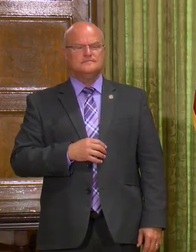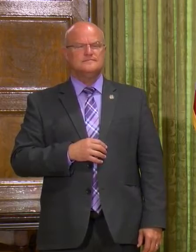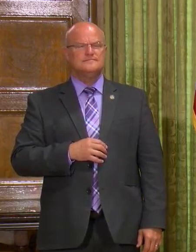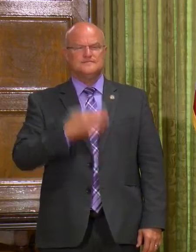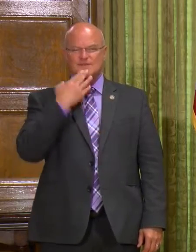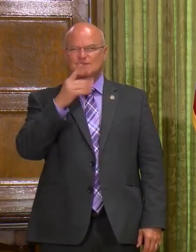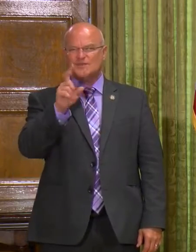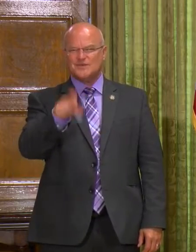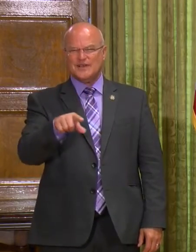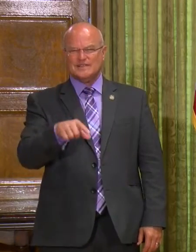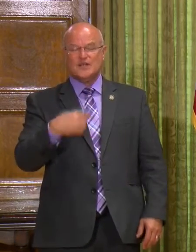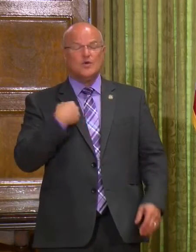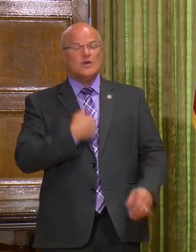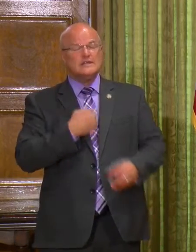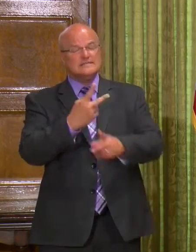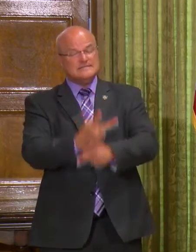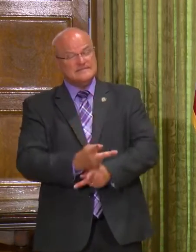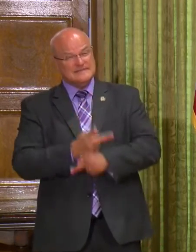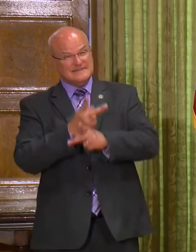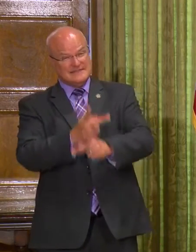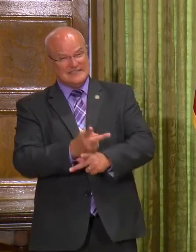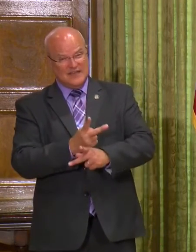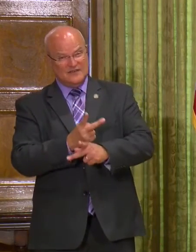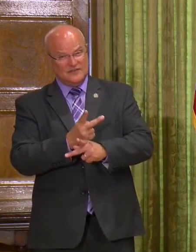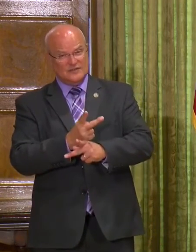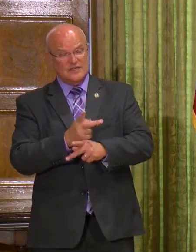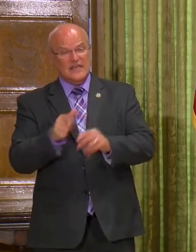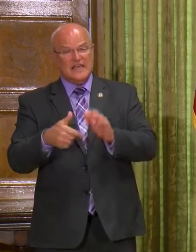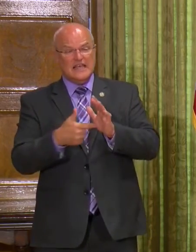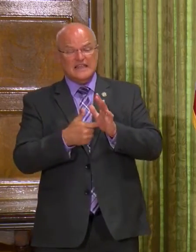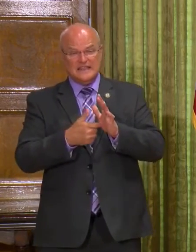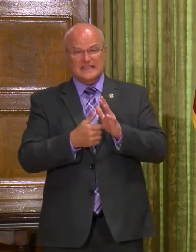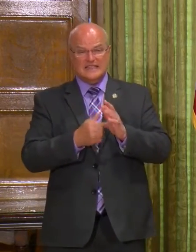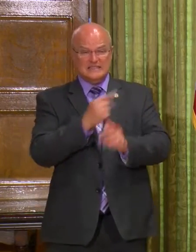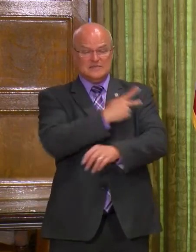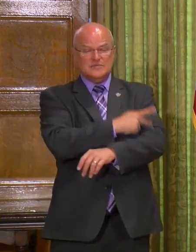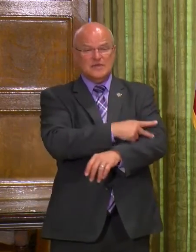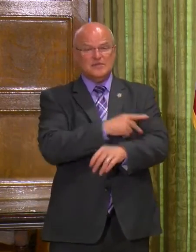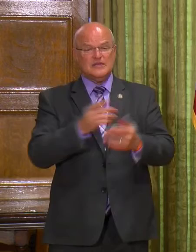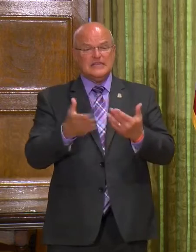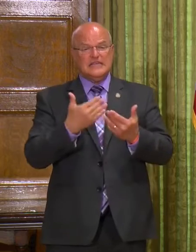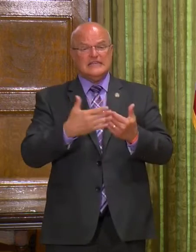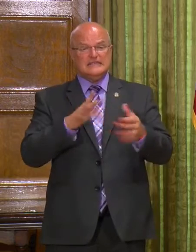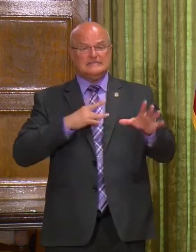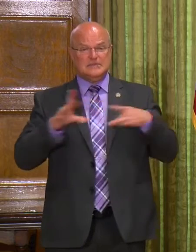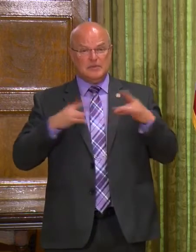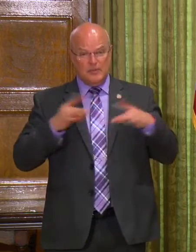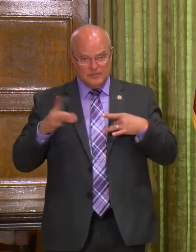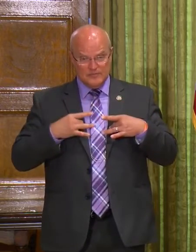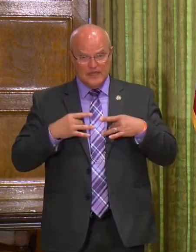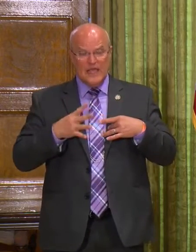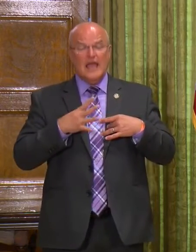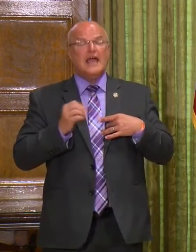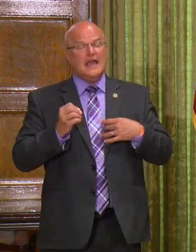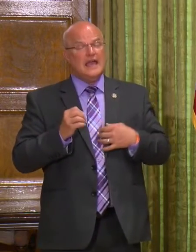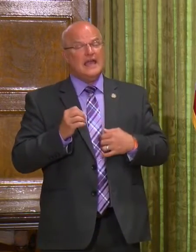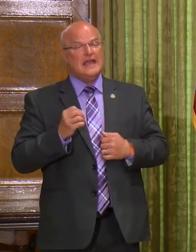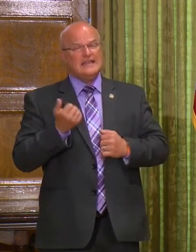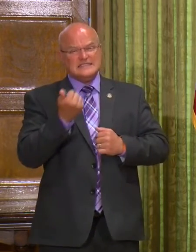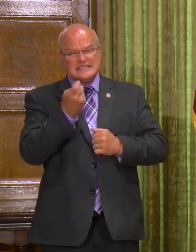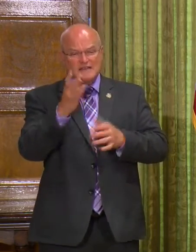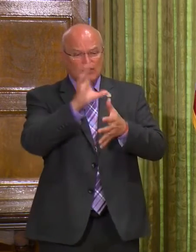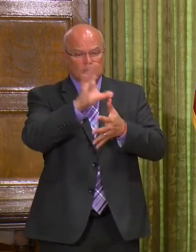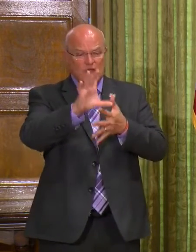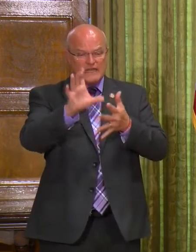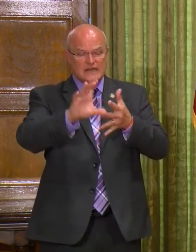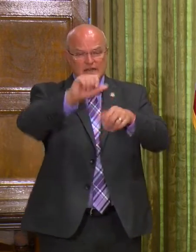Good question. We're going to be very careful because these are very vulnerable patients, and we will be looking, there's a number of criteria